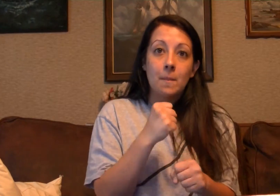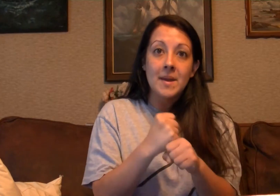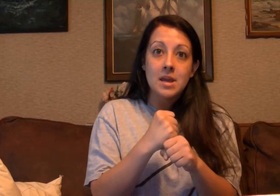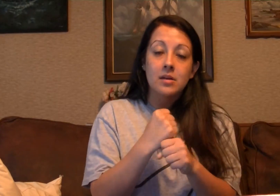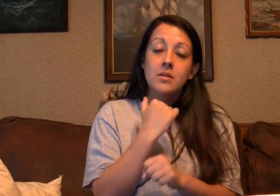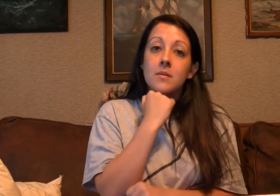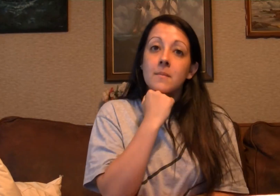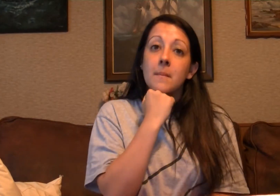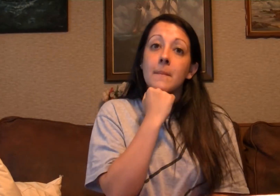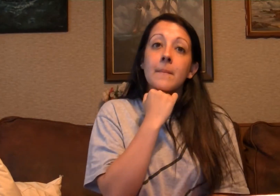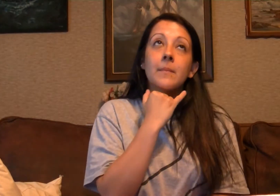make